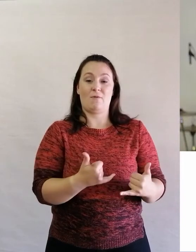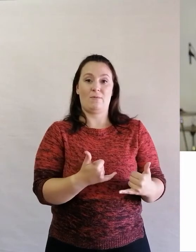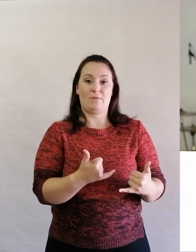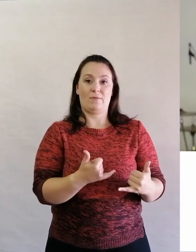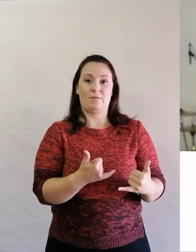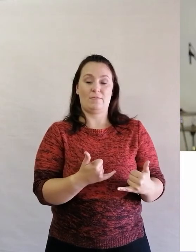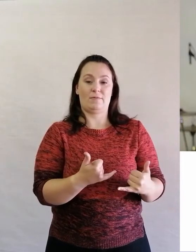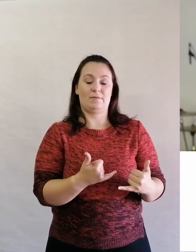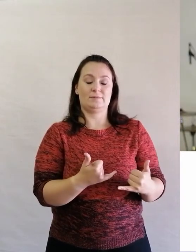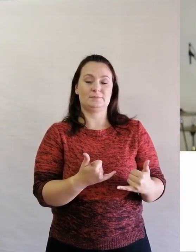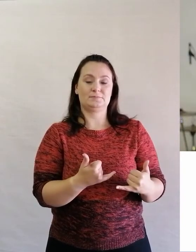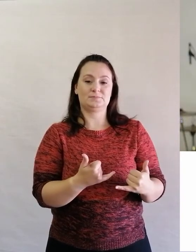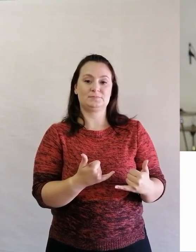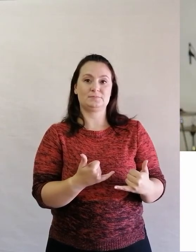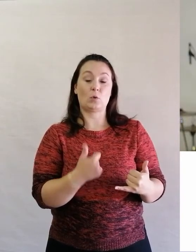us's